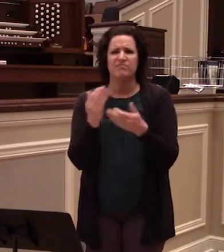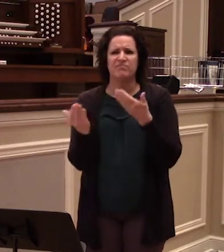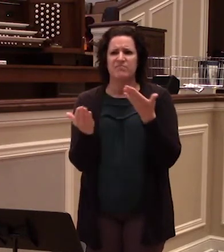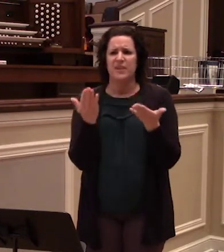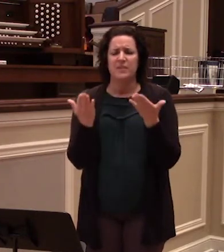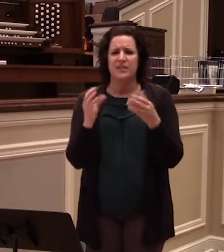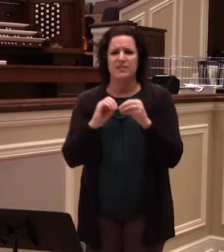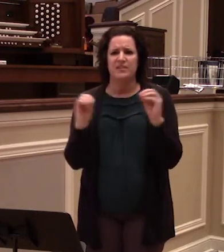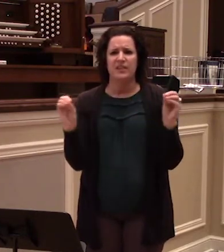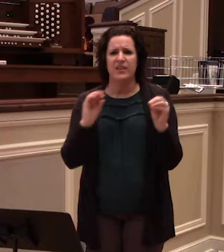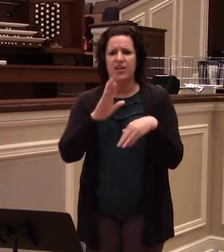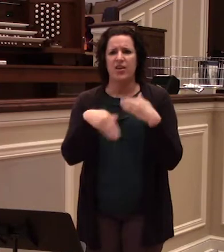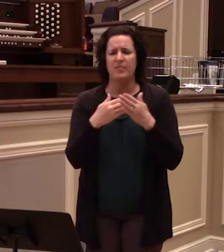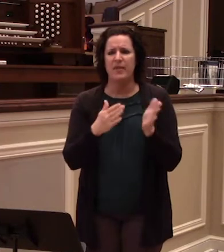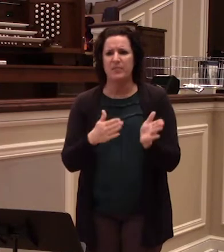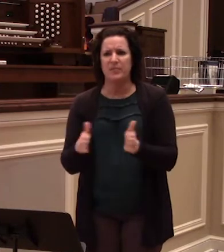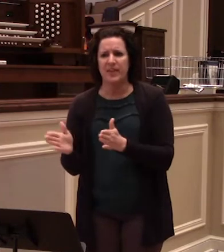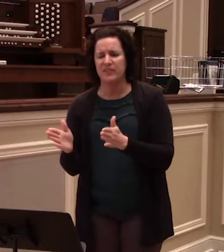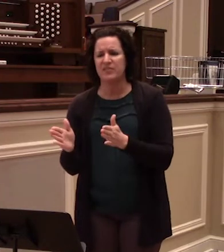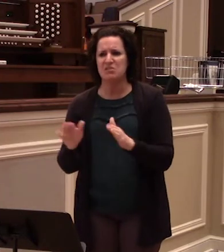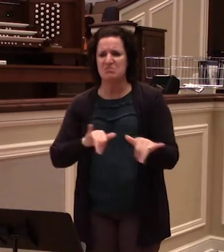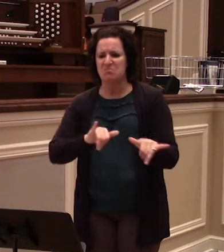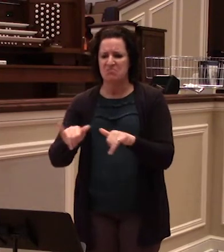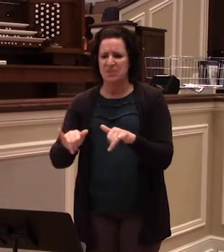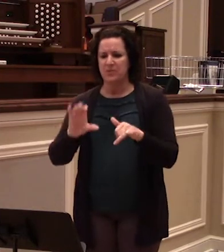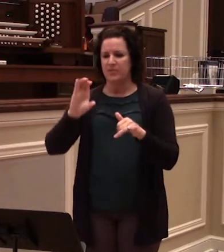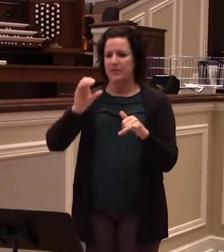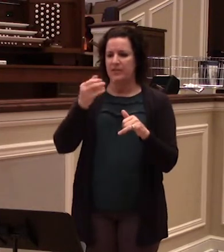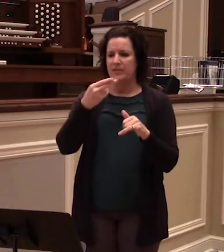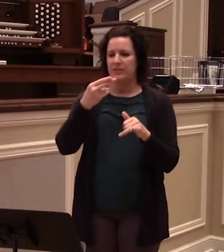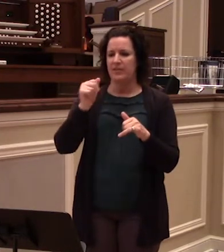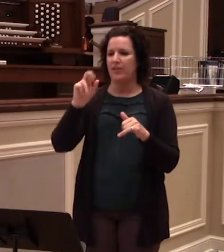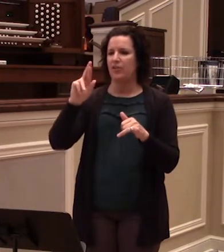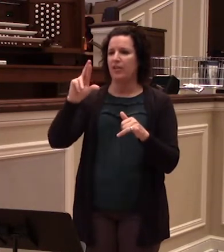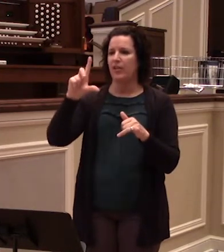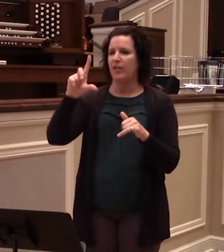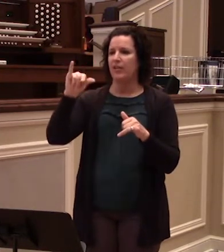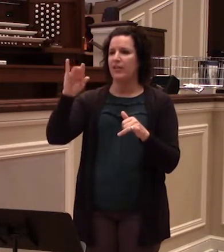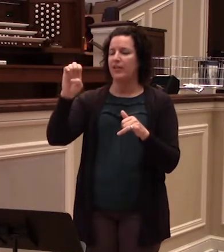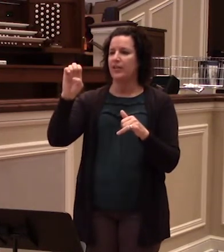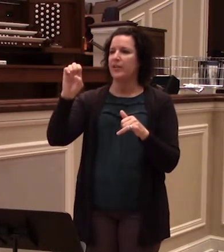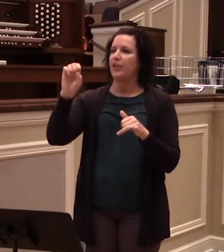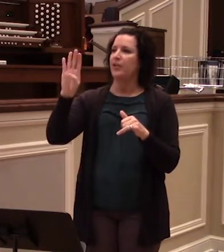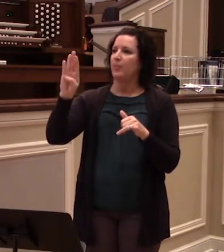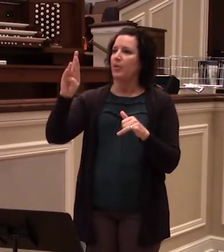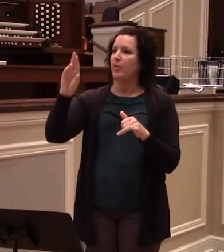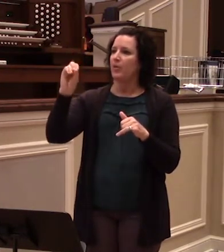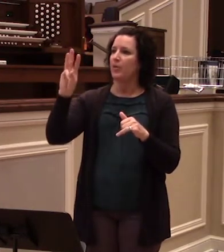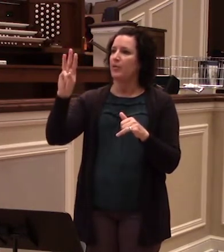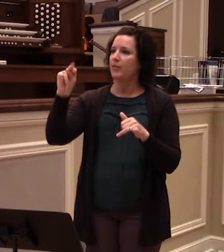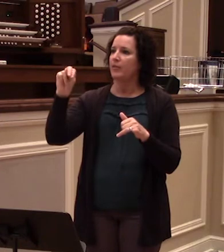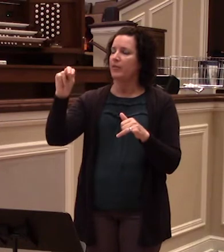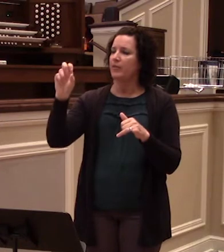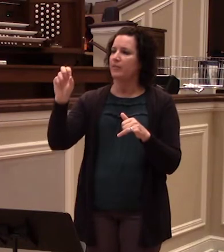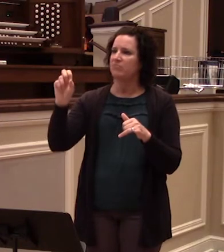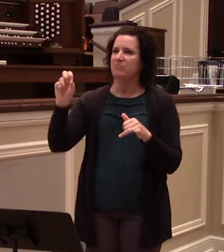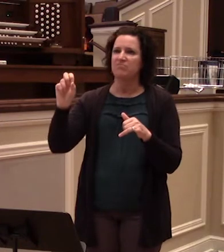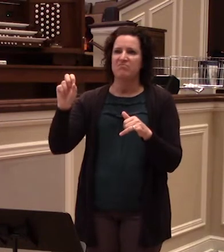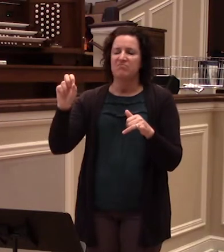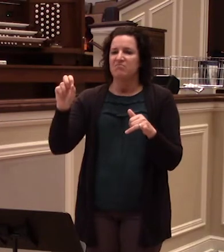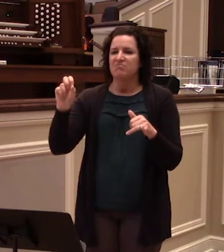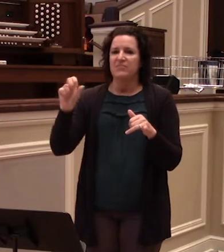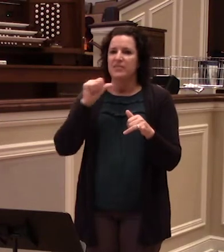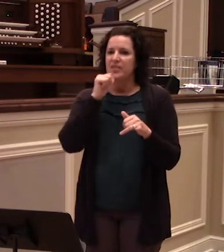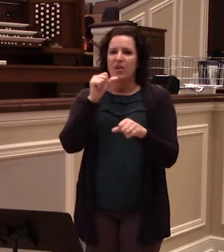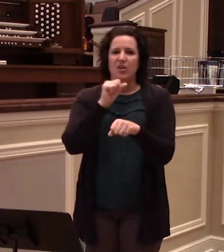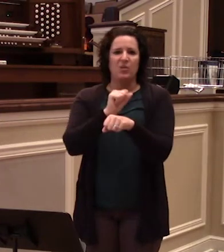plans are kind of like Charlie Brown's plans. They wind up heading in the wrong direction. Is there anyone who